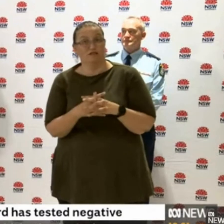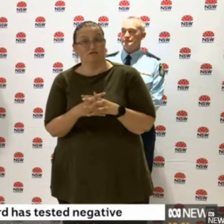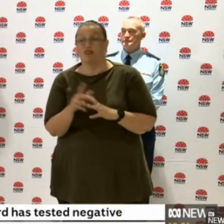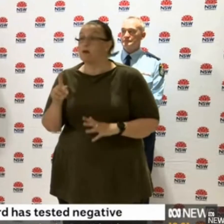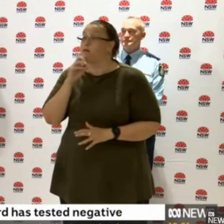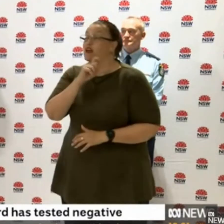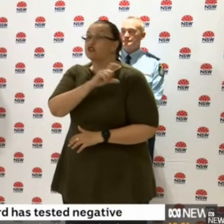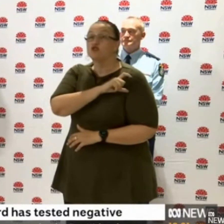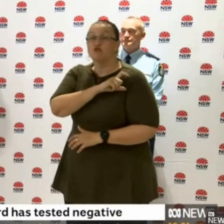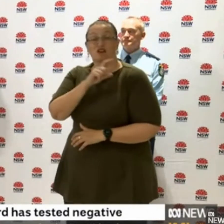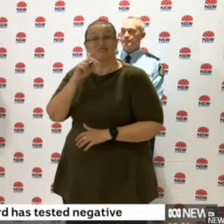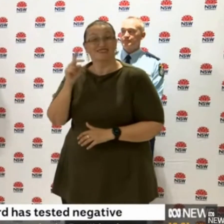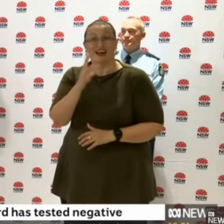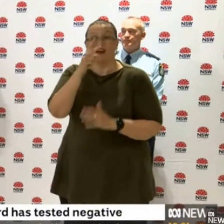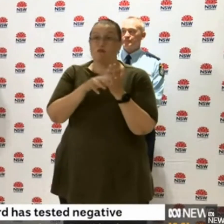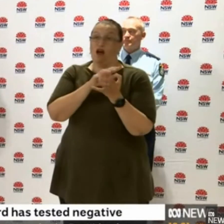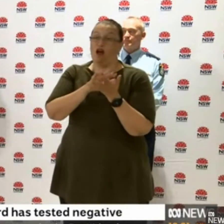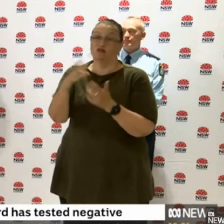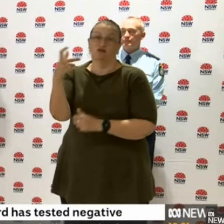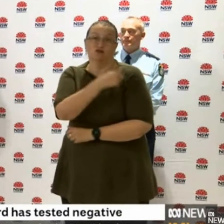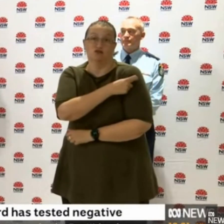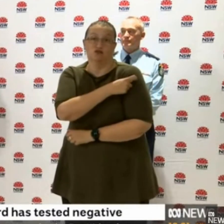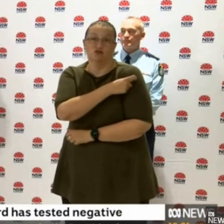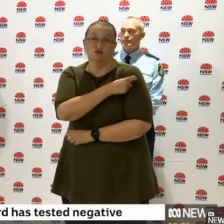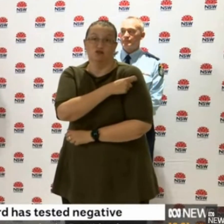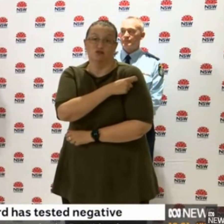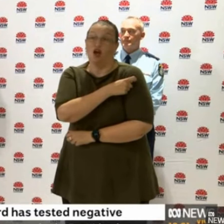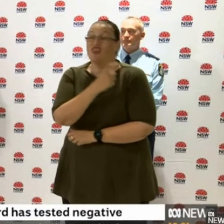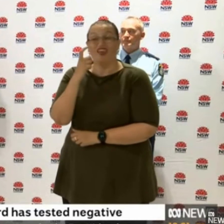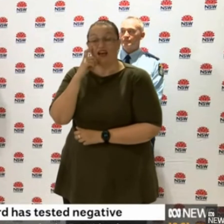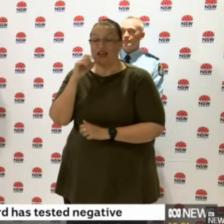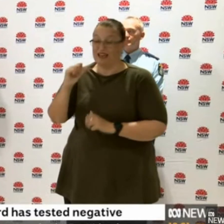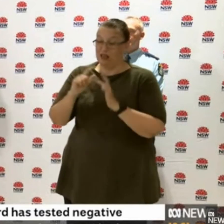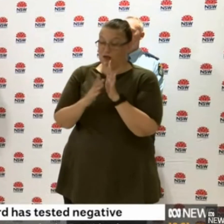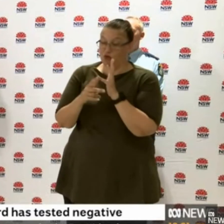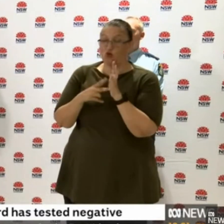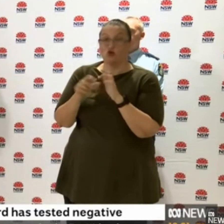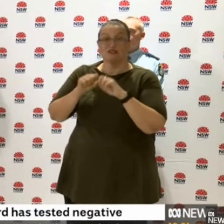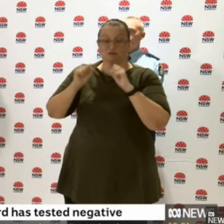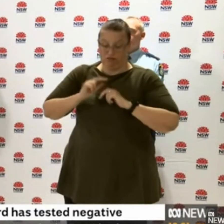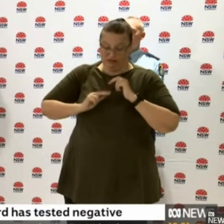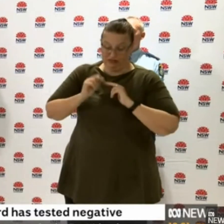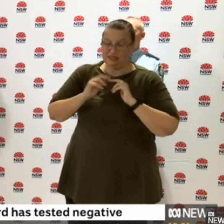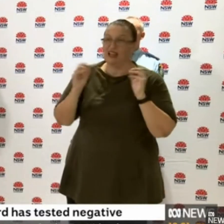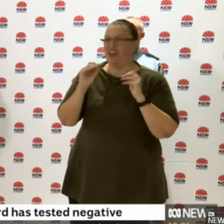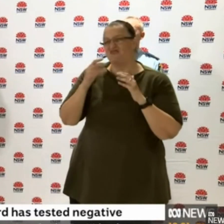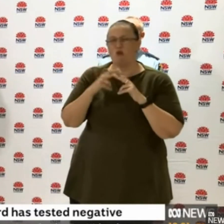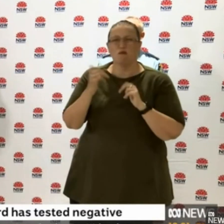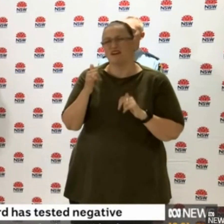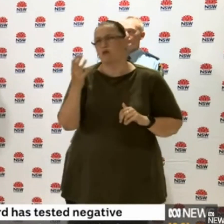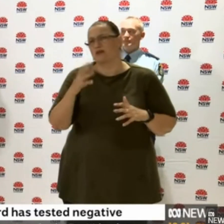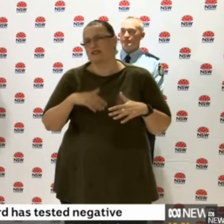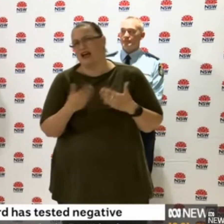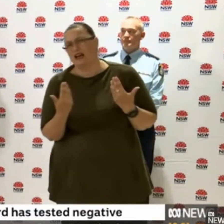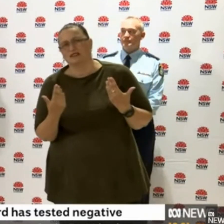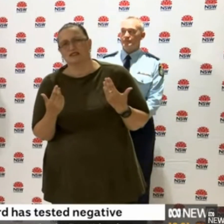wouldn't have expected his immune system to kick in for about 12 to 14 days, or potentially a little bit longer after the initial vaccine.